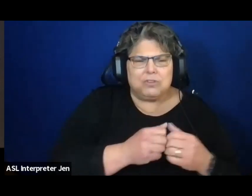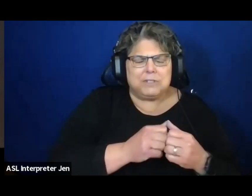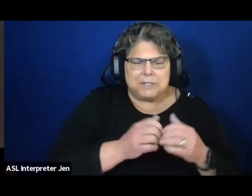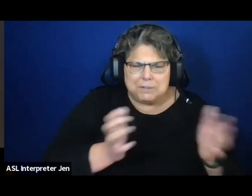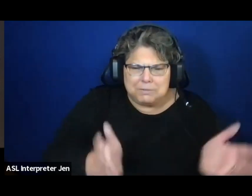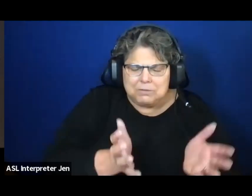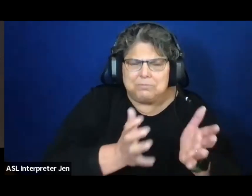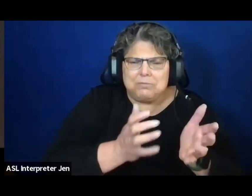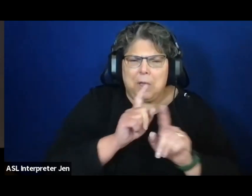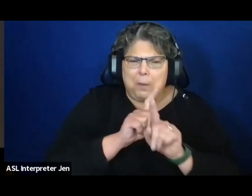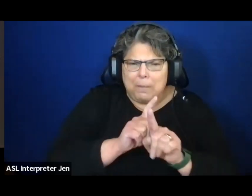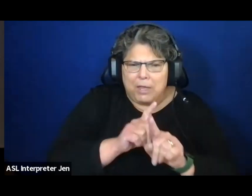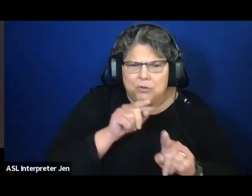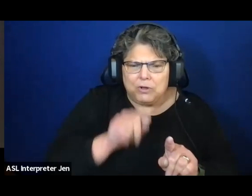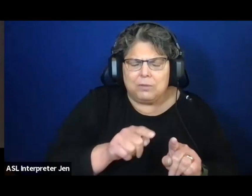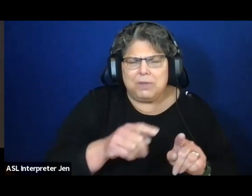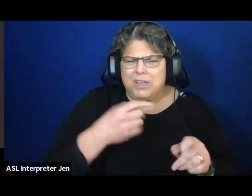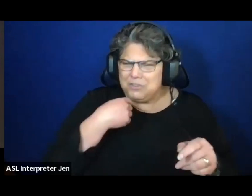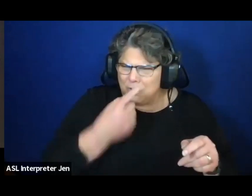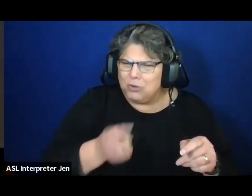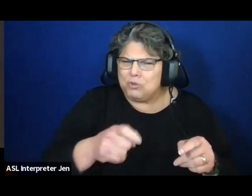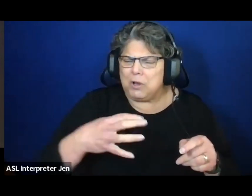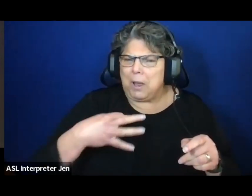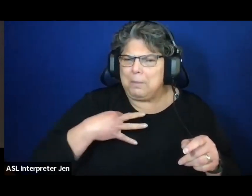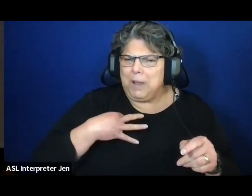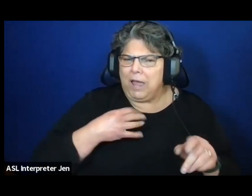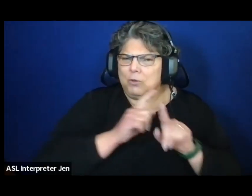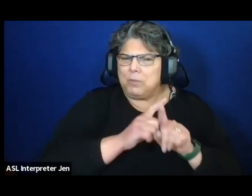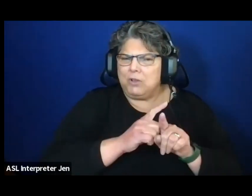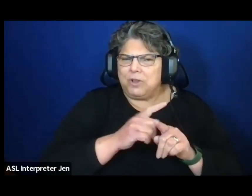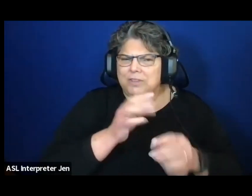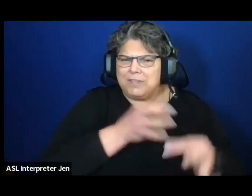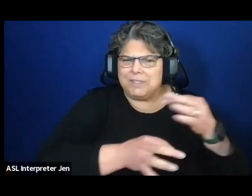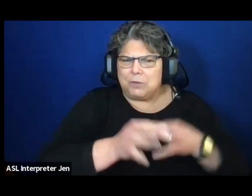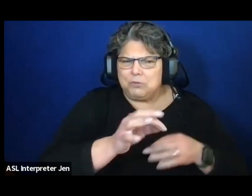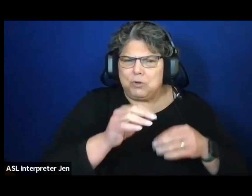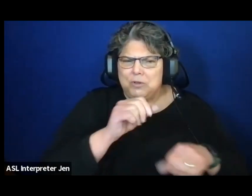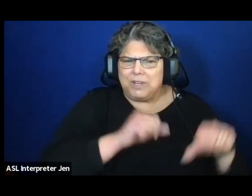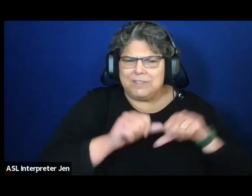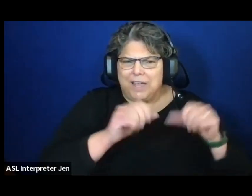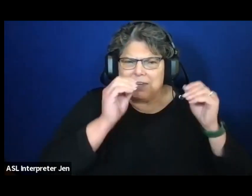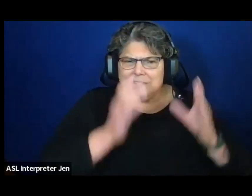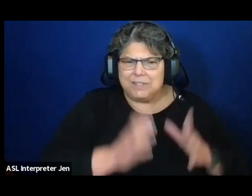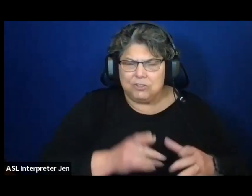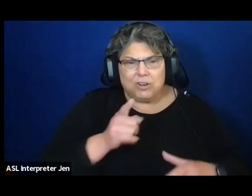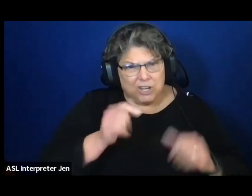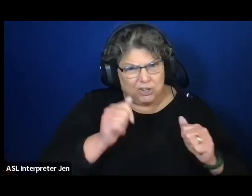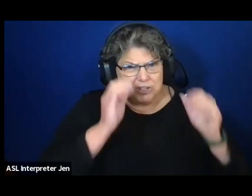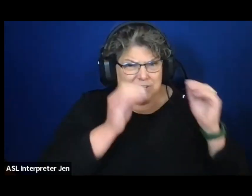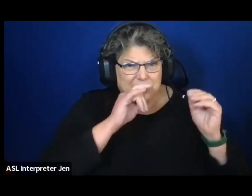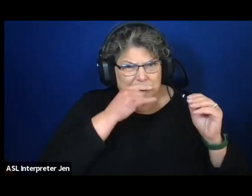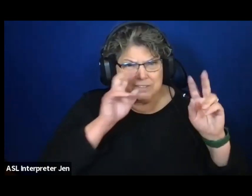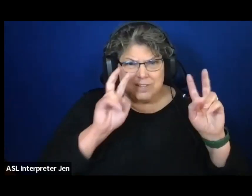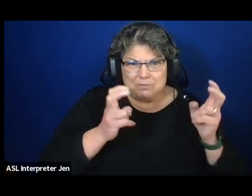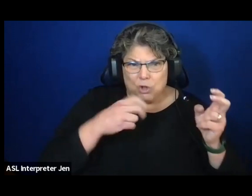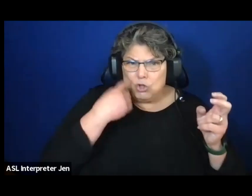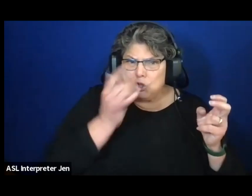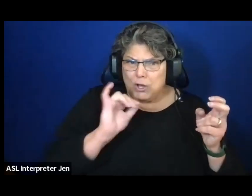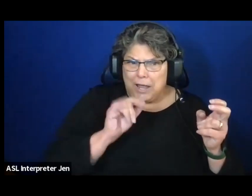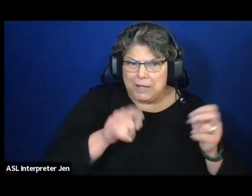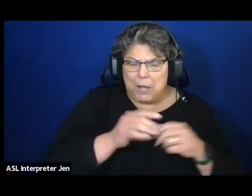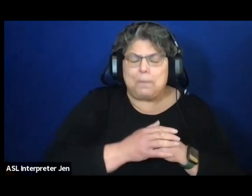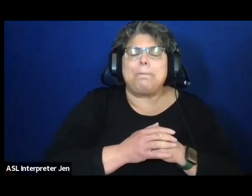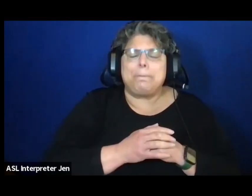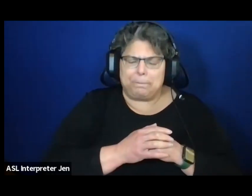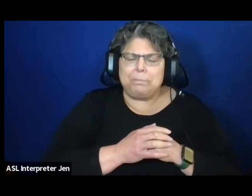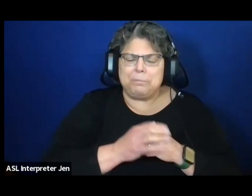as a substitute science teacher, where he could teach kids that, quote, looked like him. George once again made the